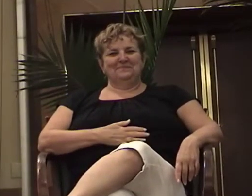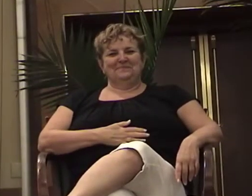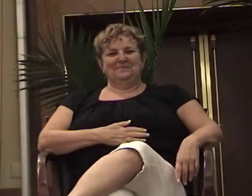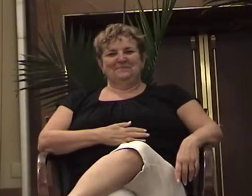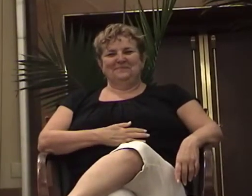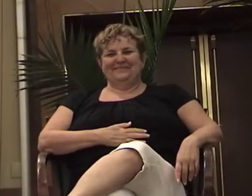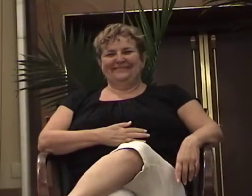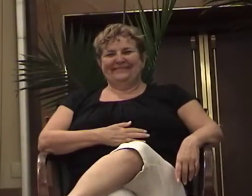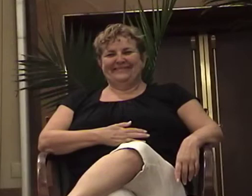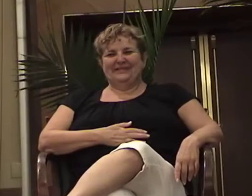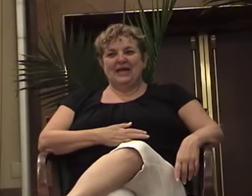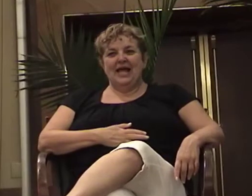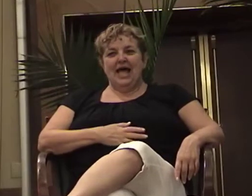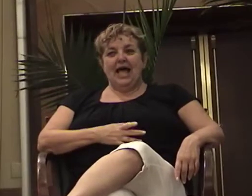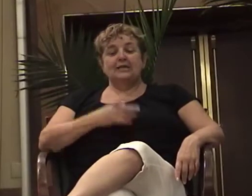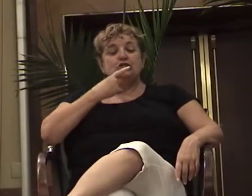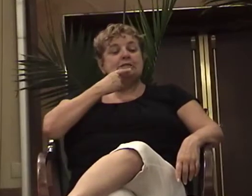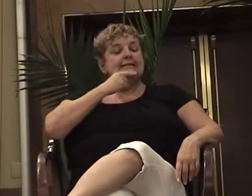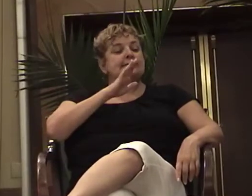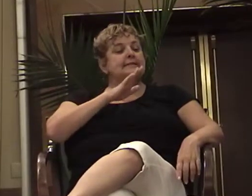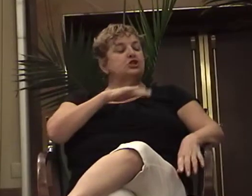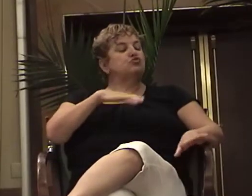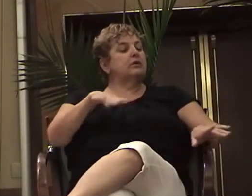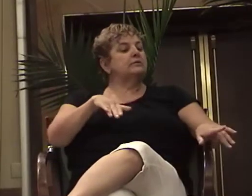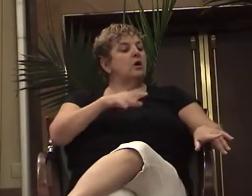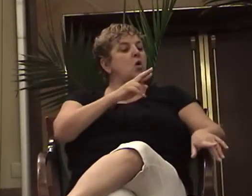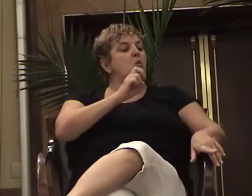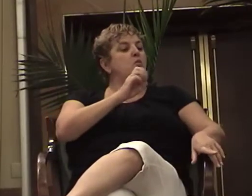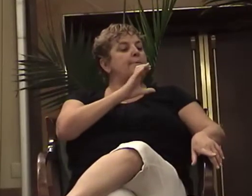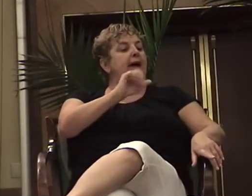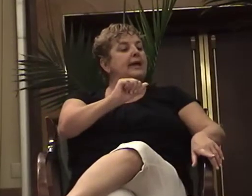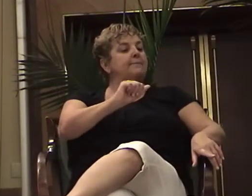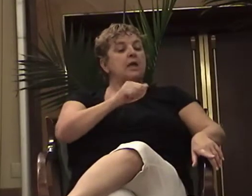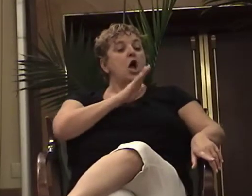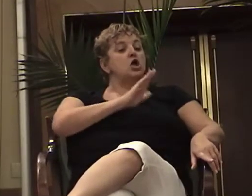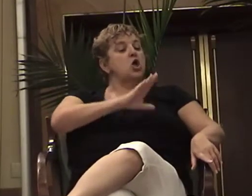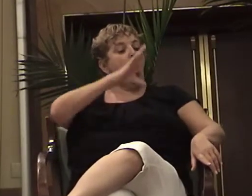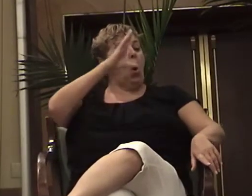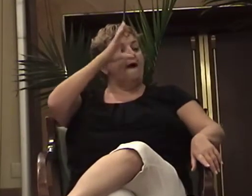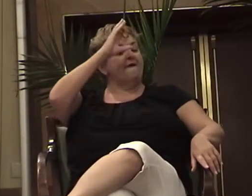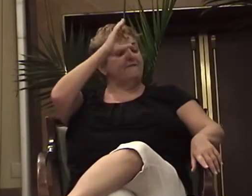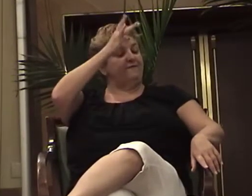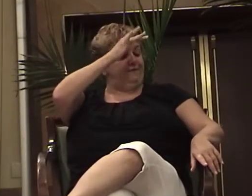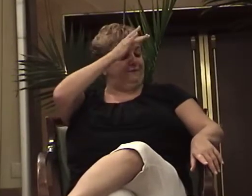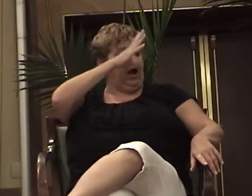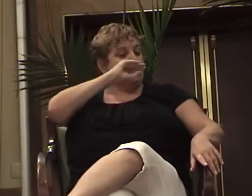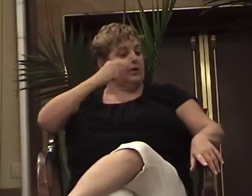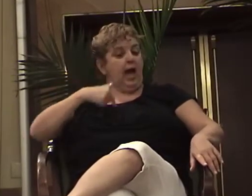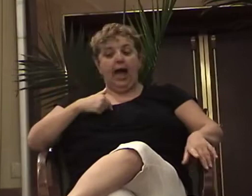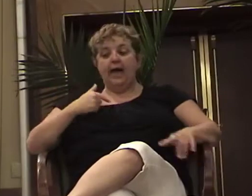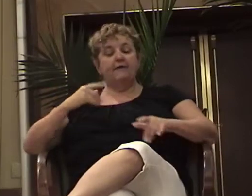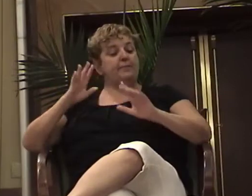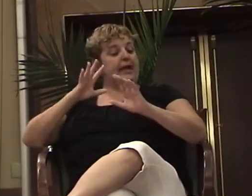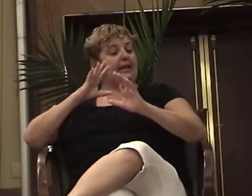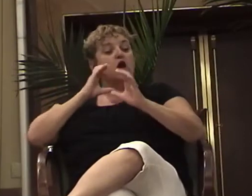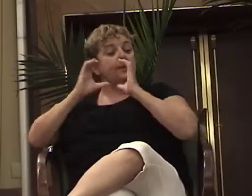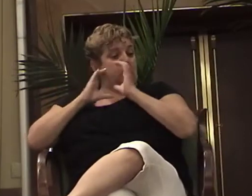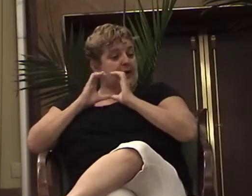And she says to her children, "Rebecca, your father and I have been communicating. We understand that there's been some